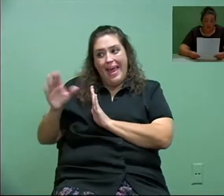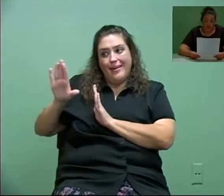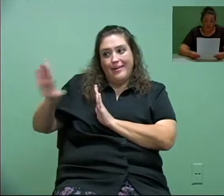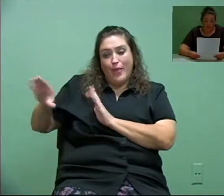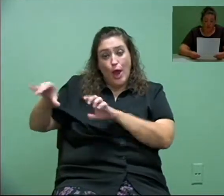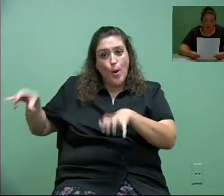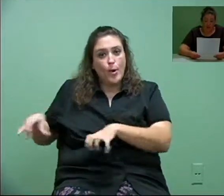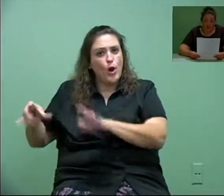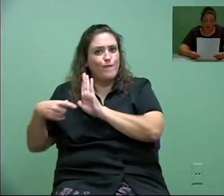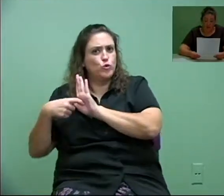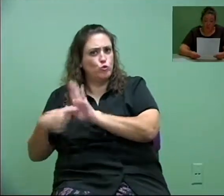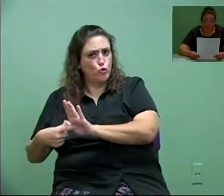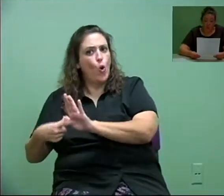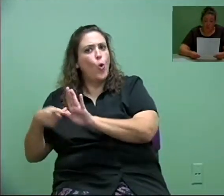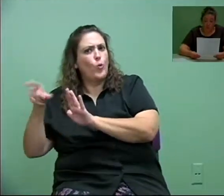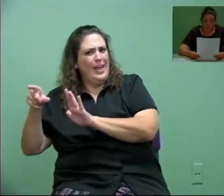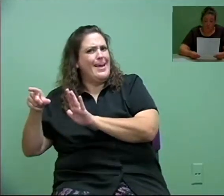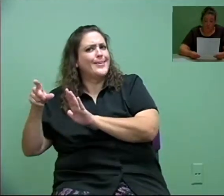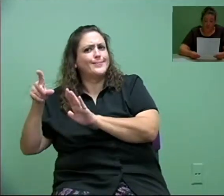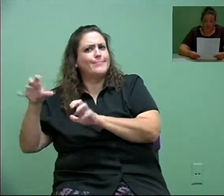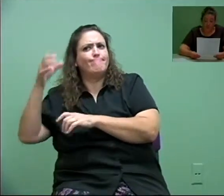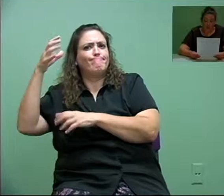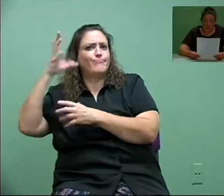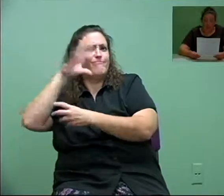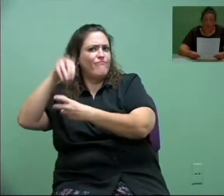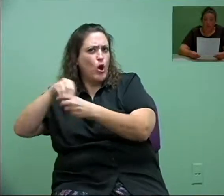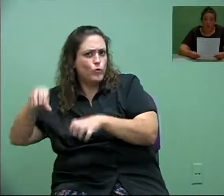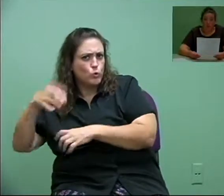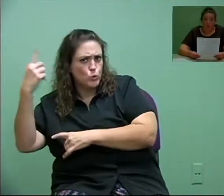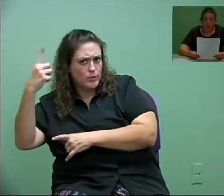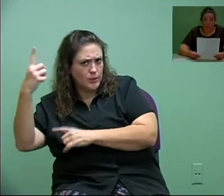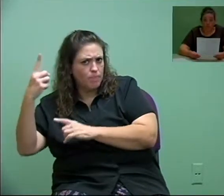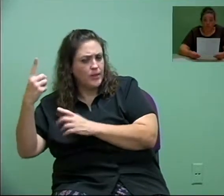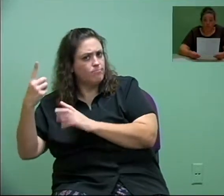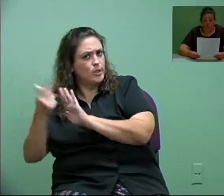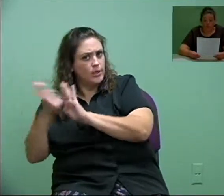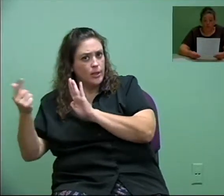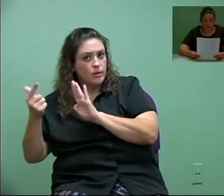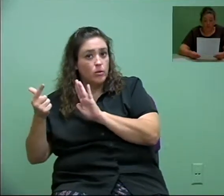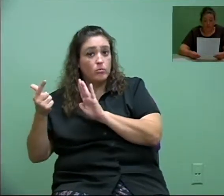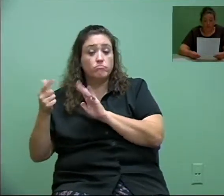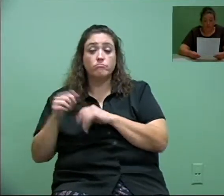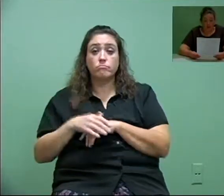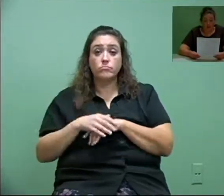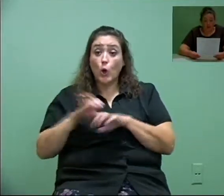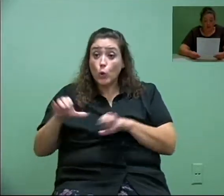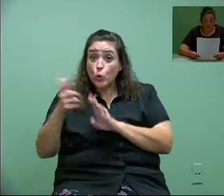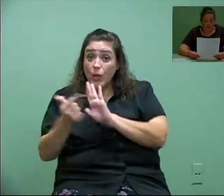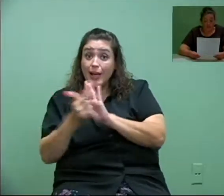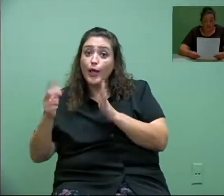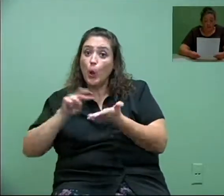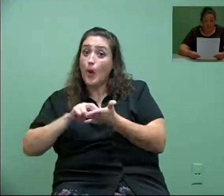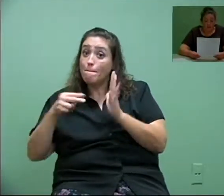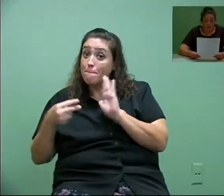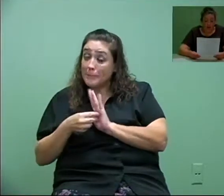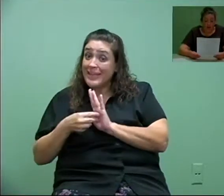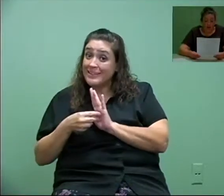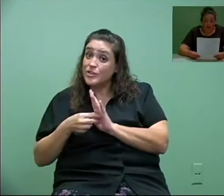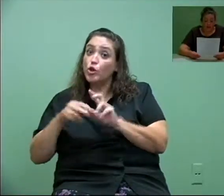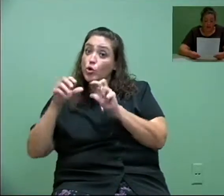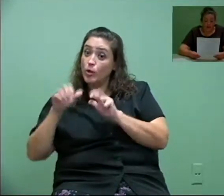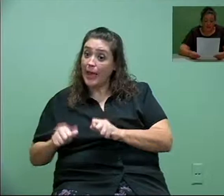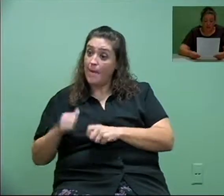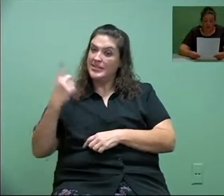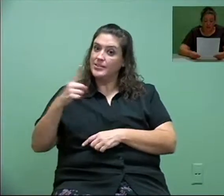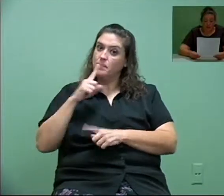Conduct can mean both an act or the failure to act when the law requires such a person to act.